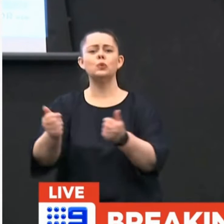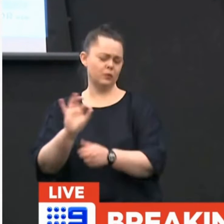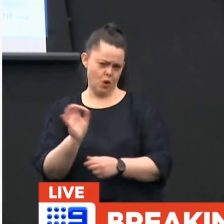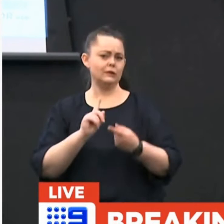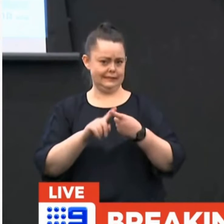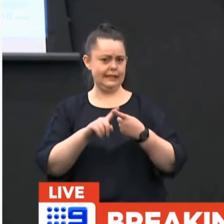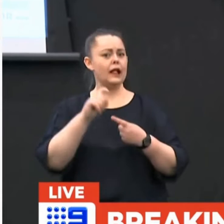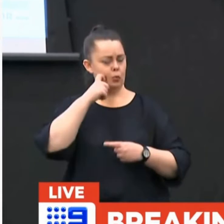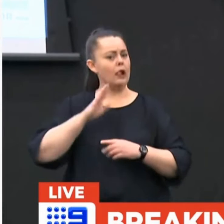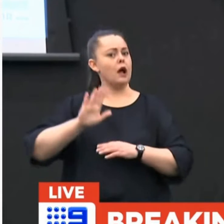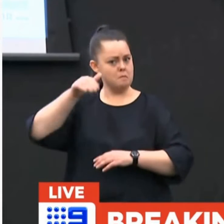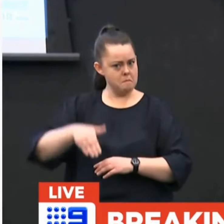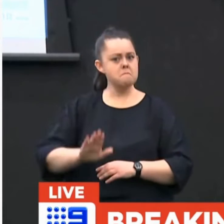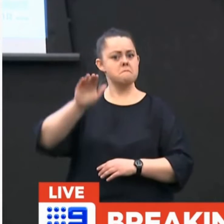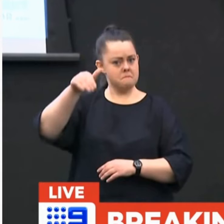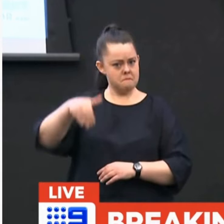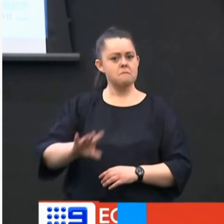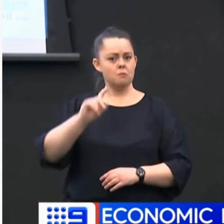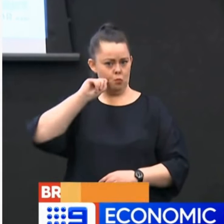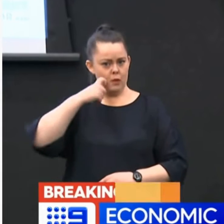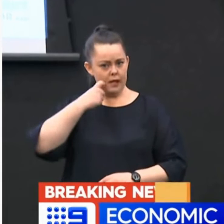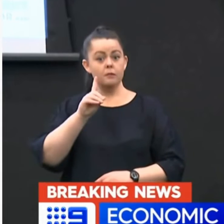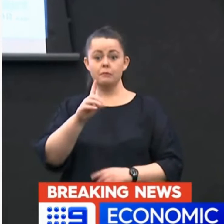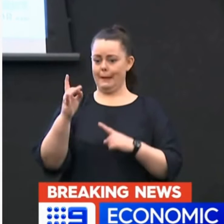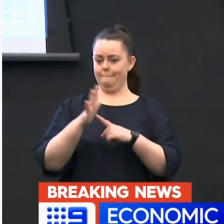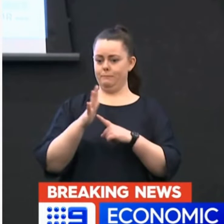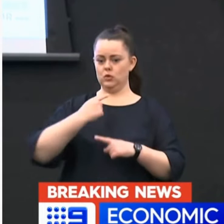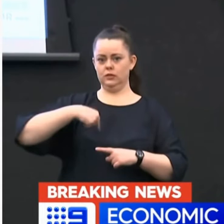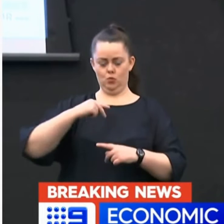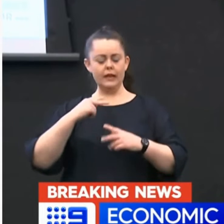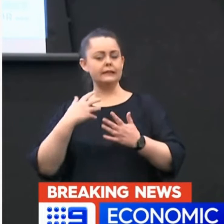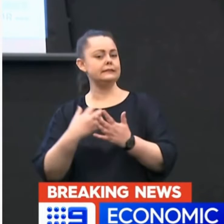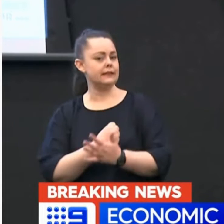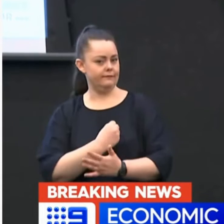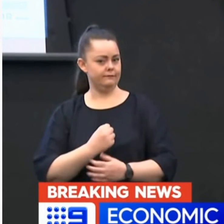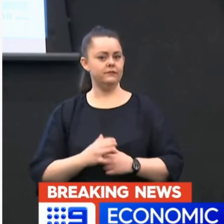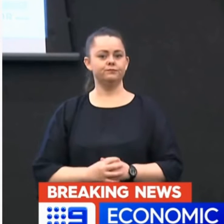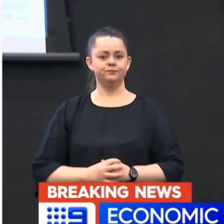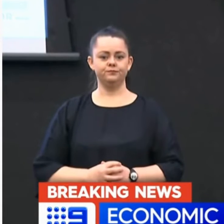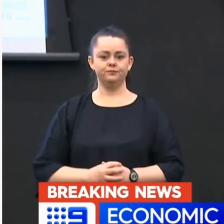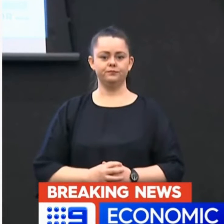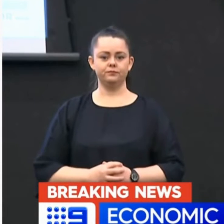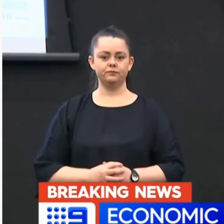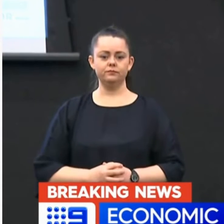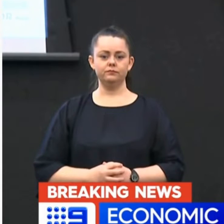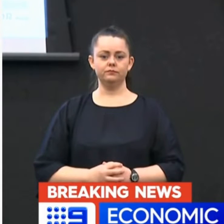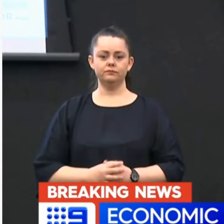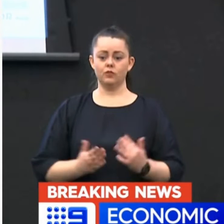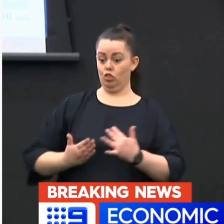state as quickly, but importantly, as safely as possible. We provided, during this lockdown